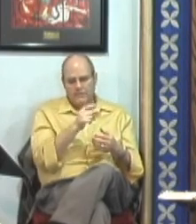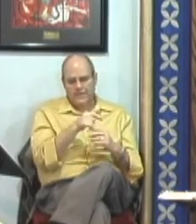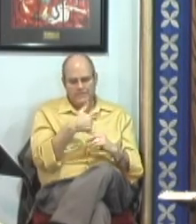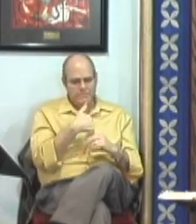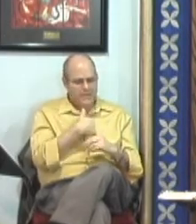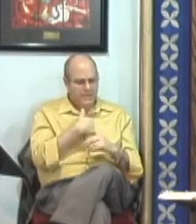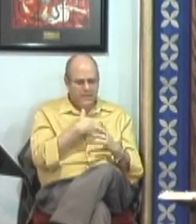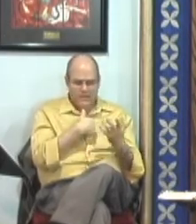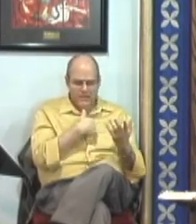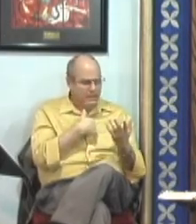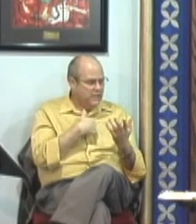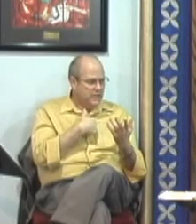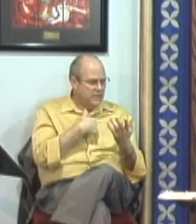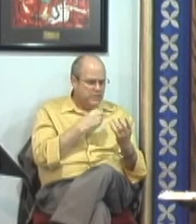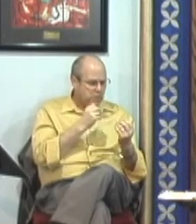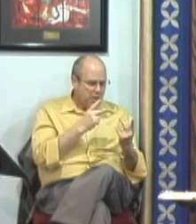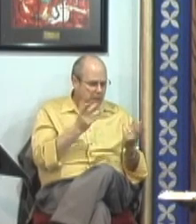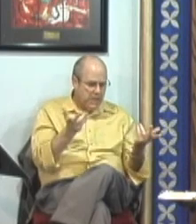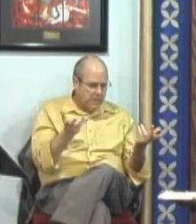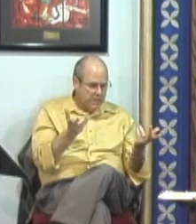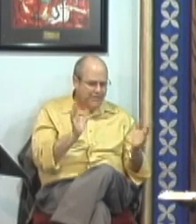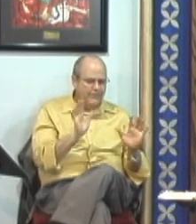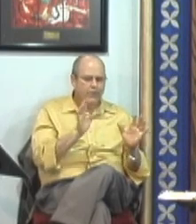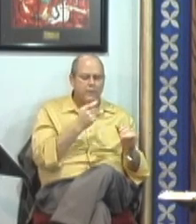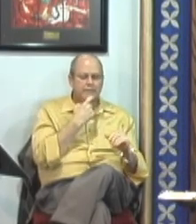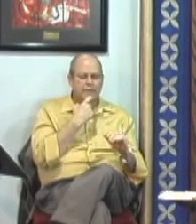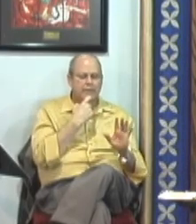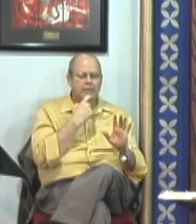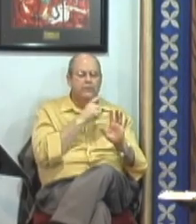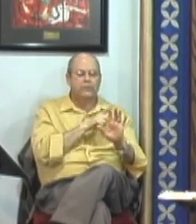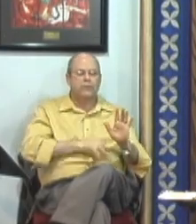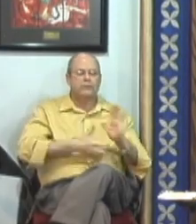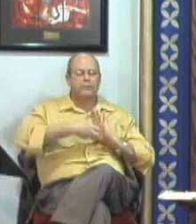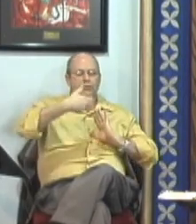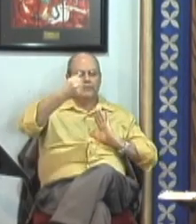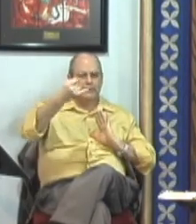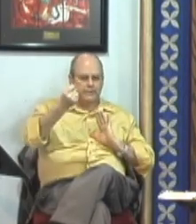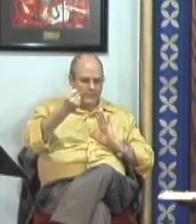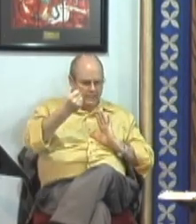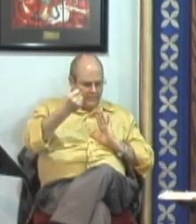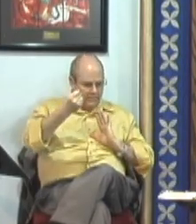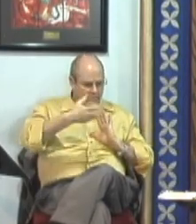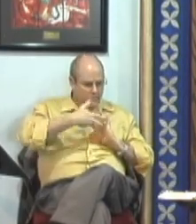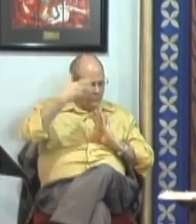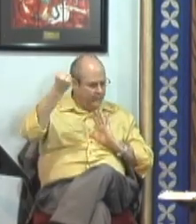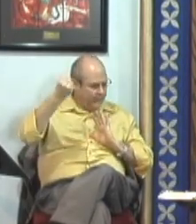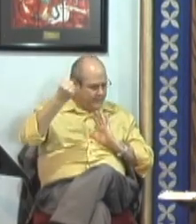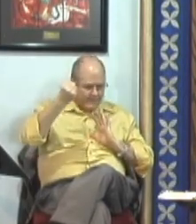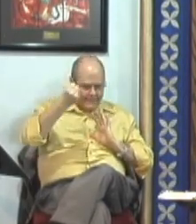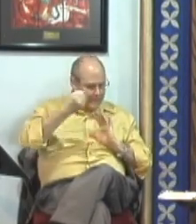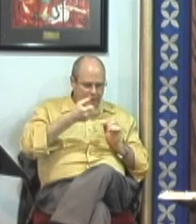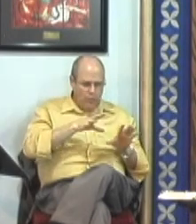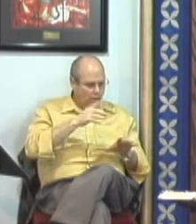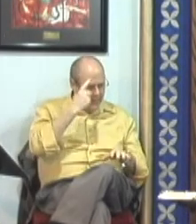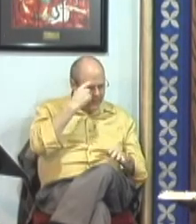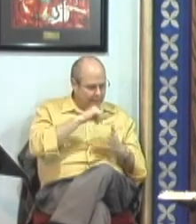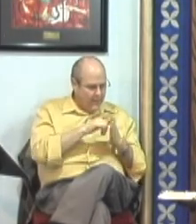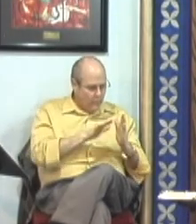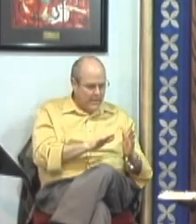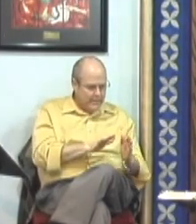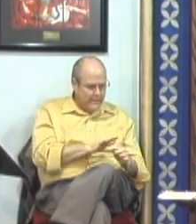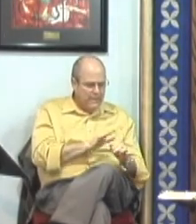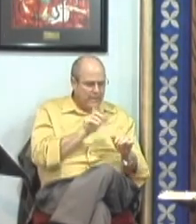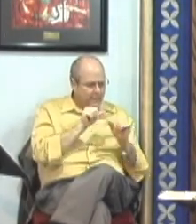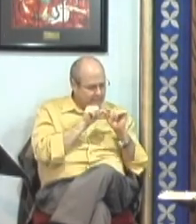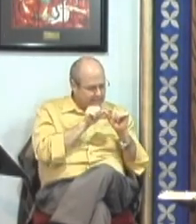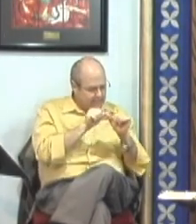me. That's okay. We would say, Lord, take it away. Take it away. I don't want to think like that. And we'd have the persistence to